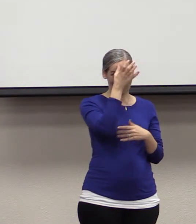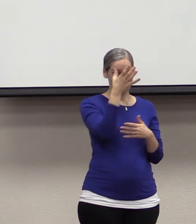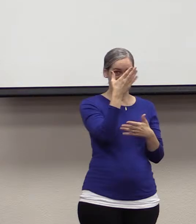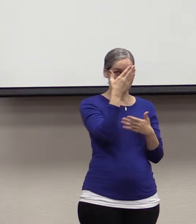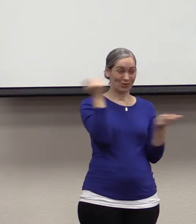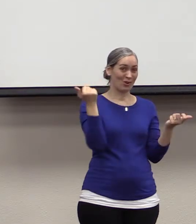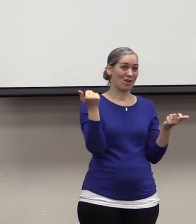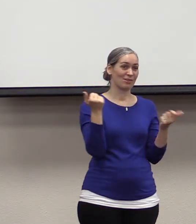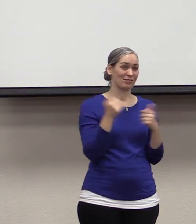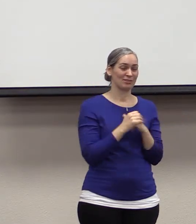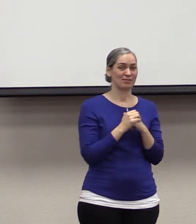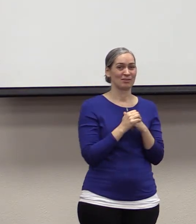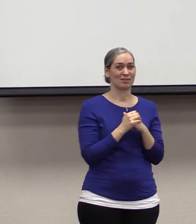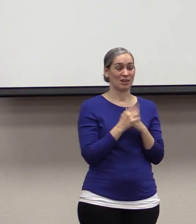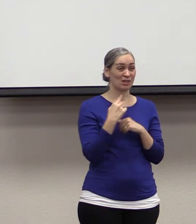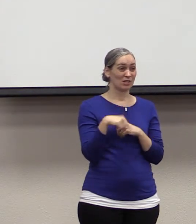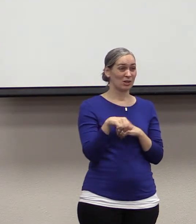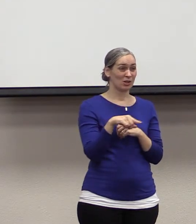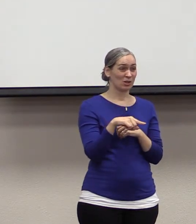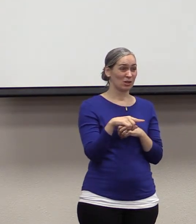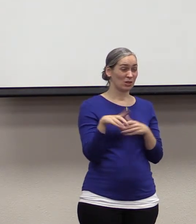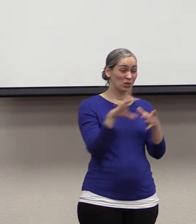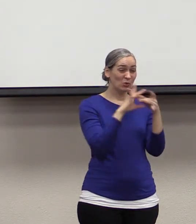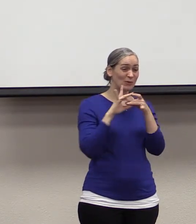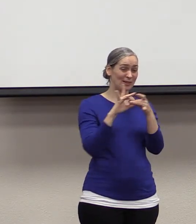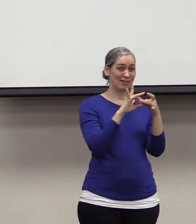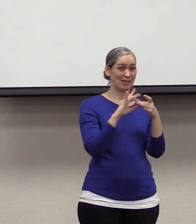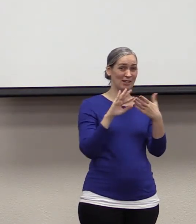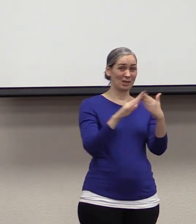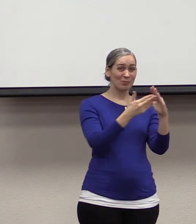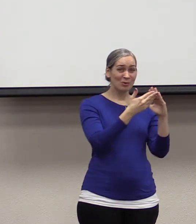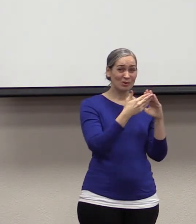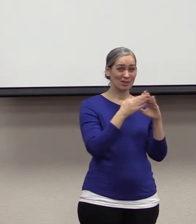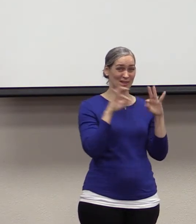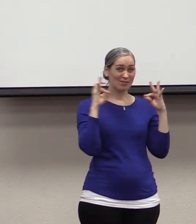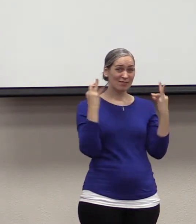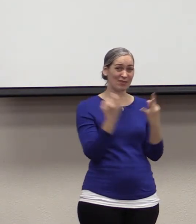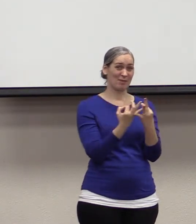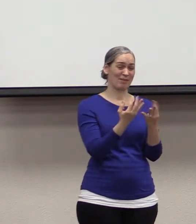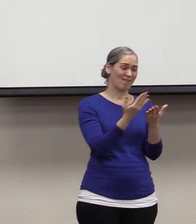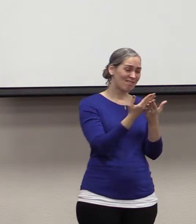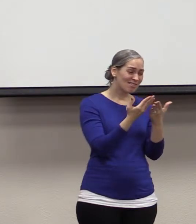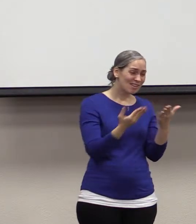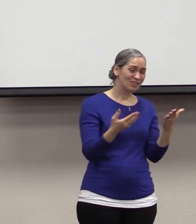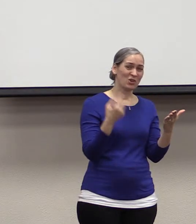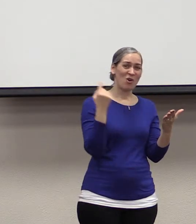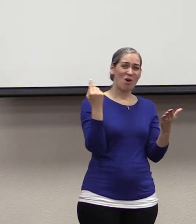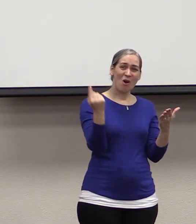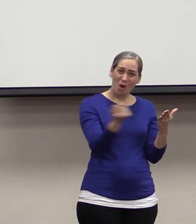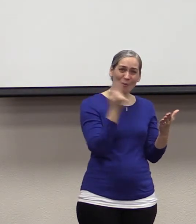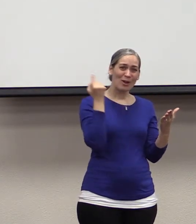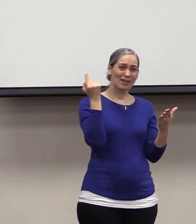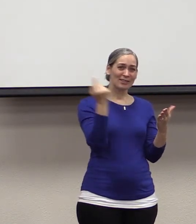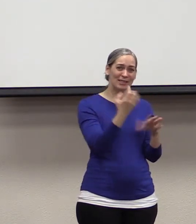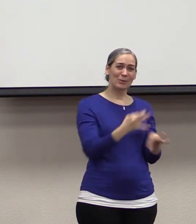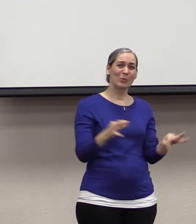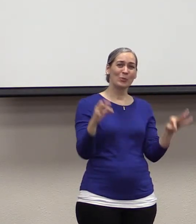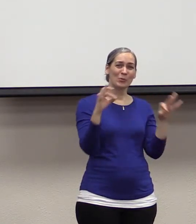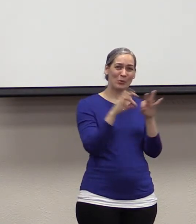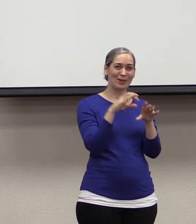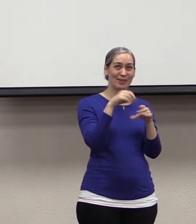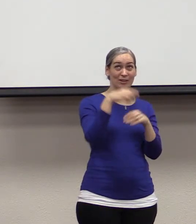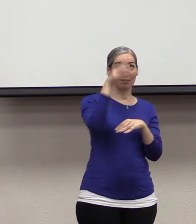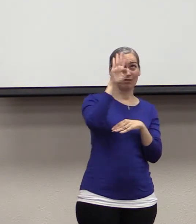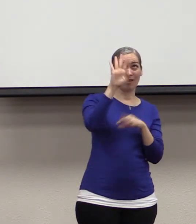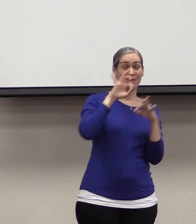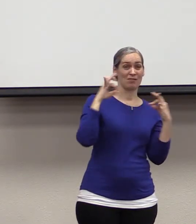us. Unity and togetherness, community and family are things that have always been important in the family of